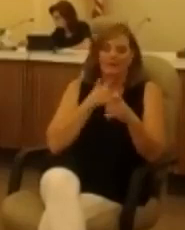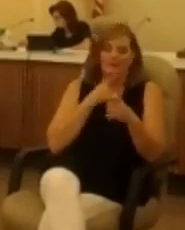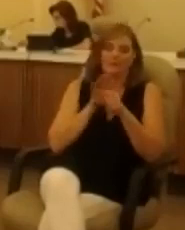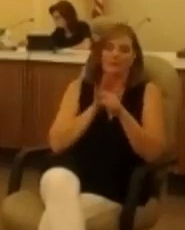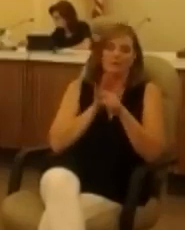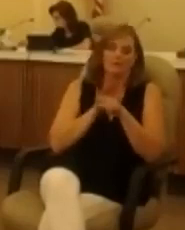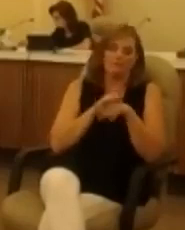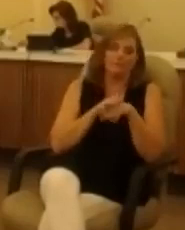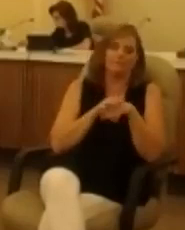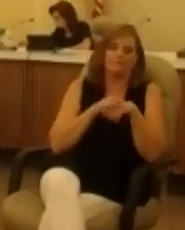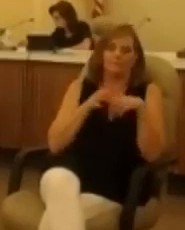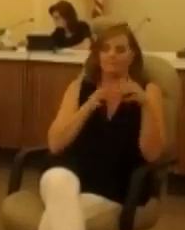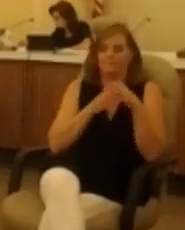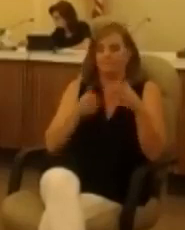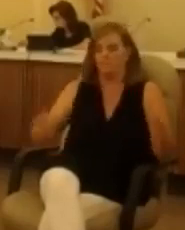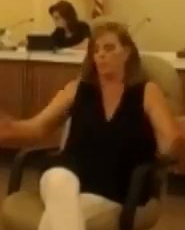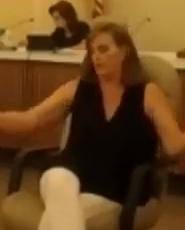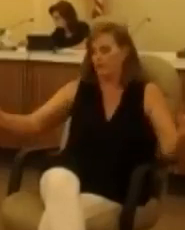that,